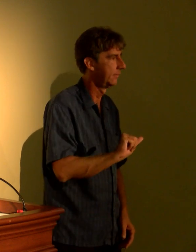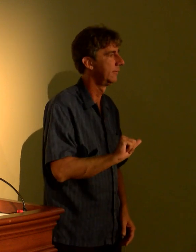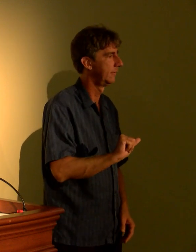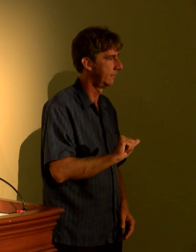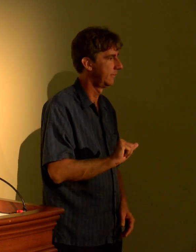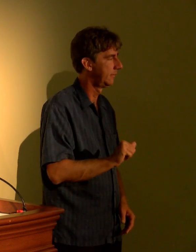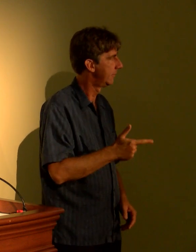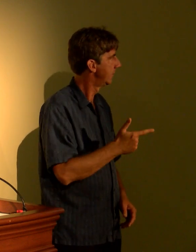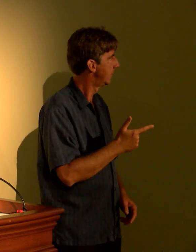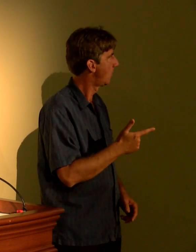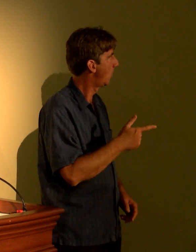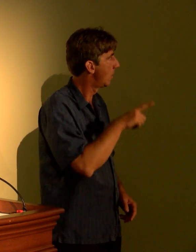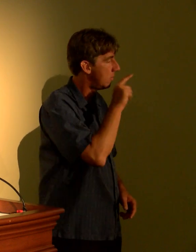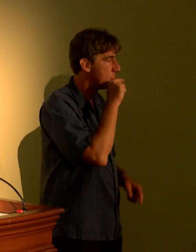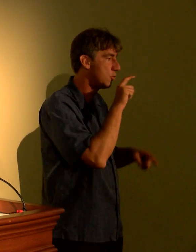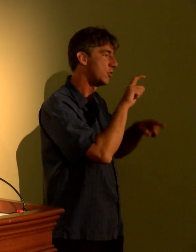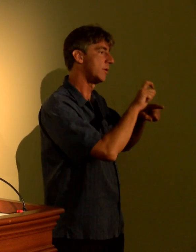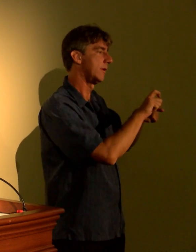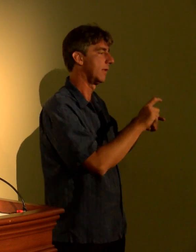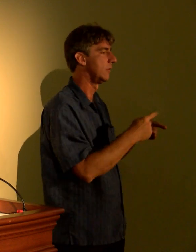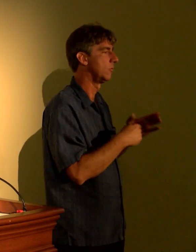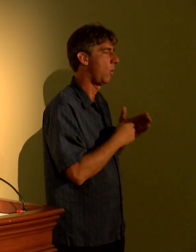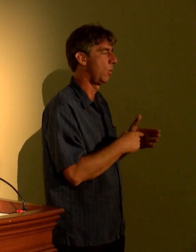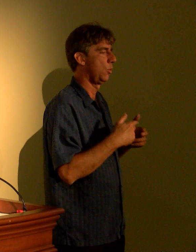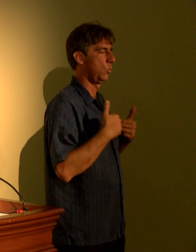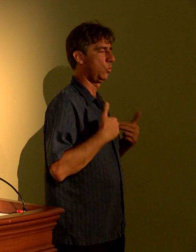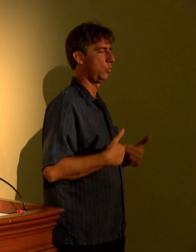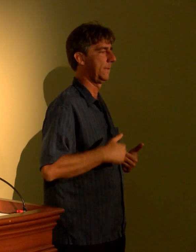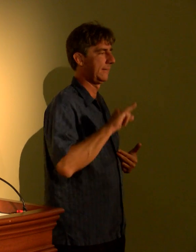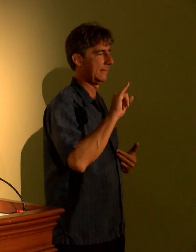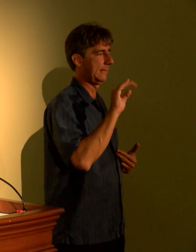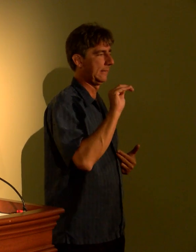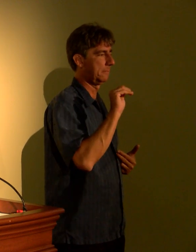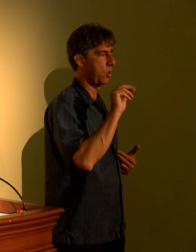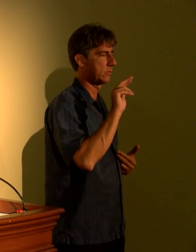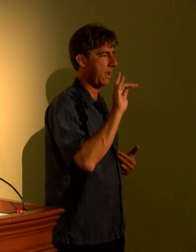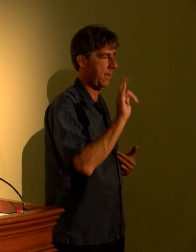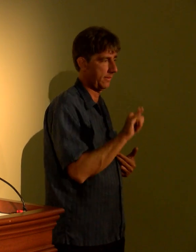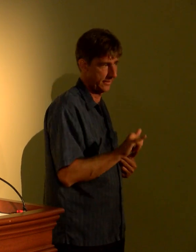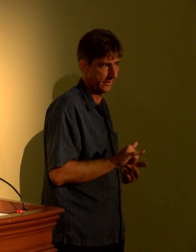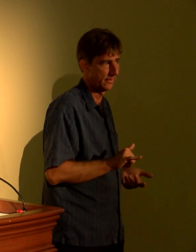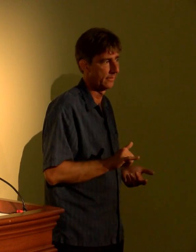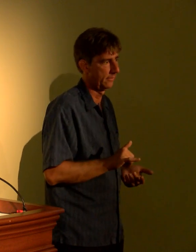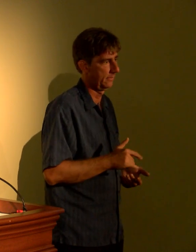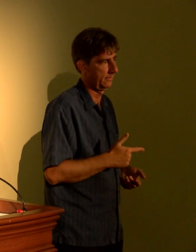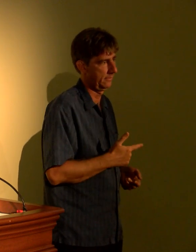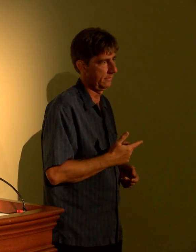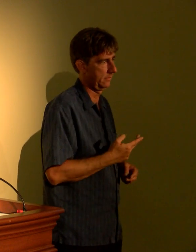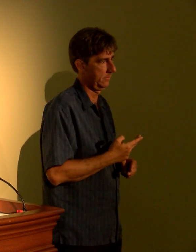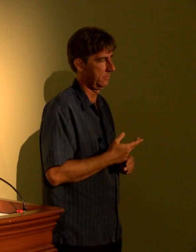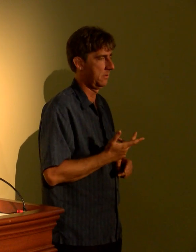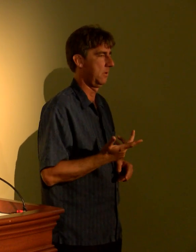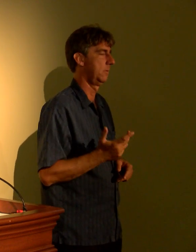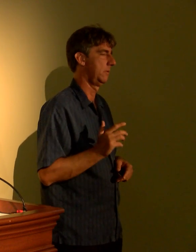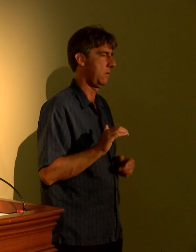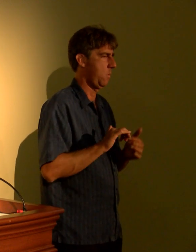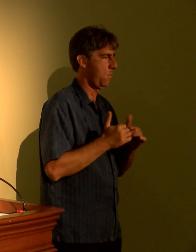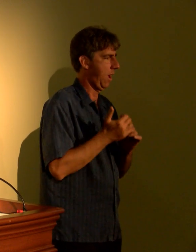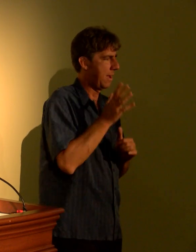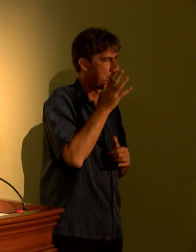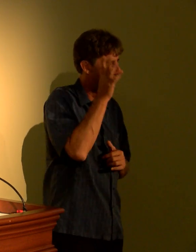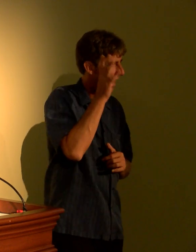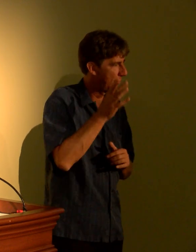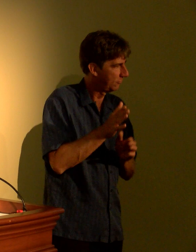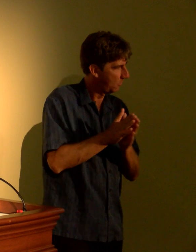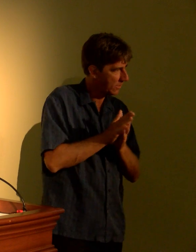Brewster used this, if he did use it as a symbol. How did the sitter's parents request it?